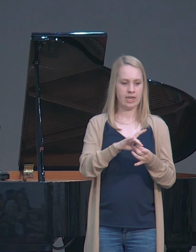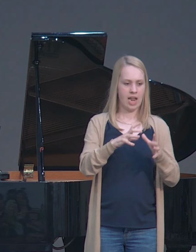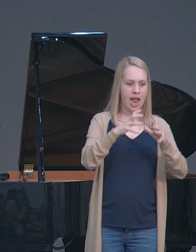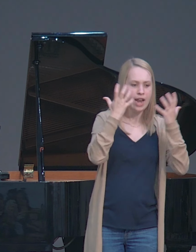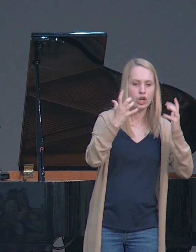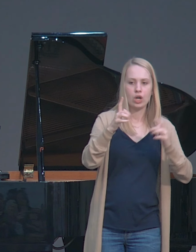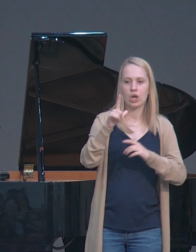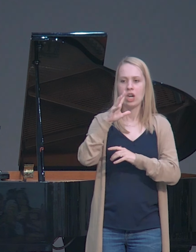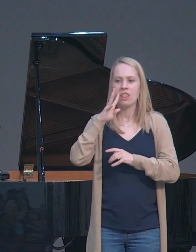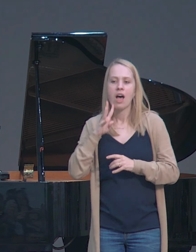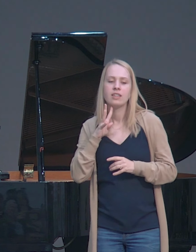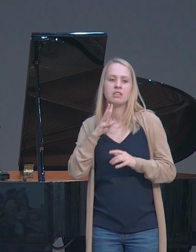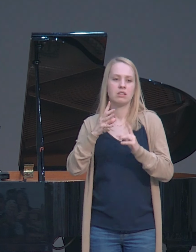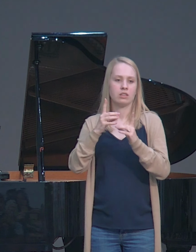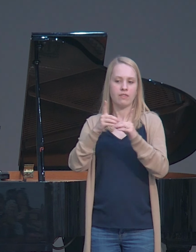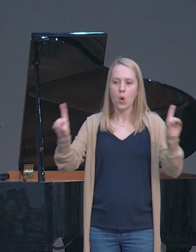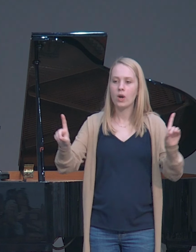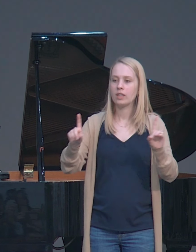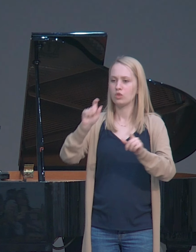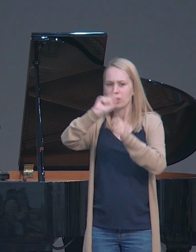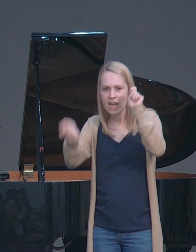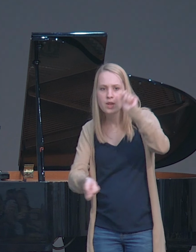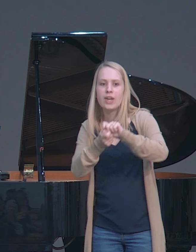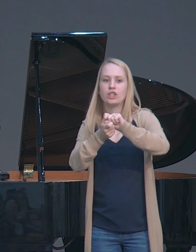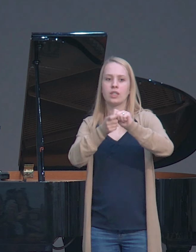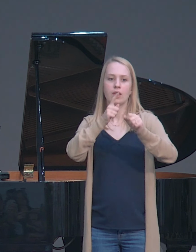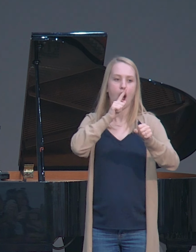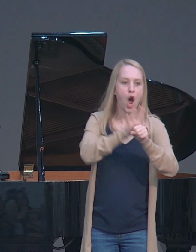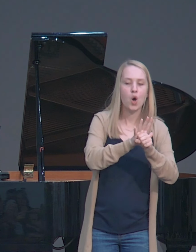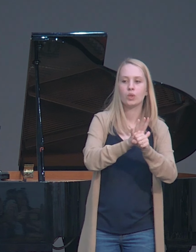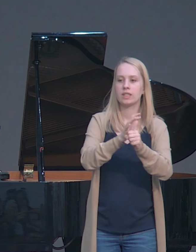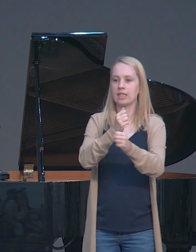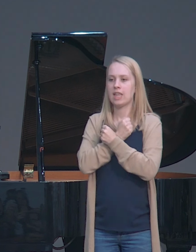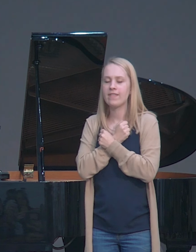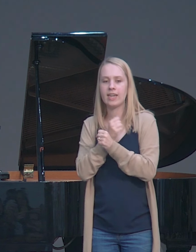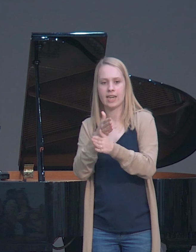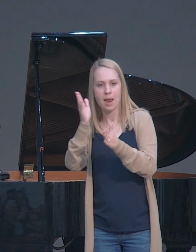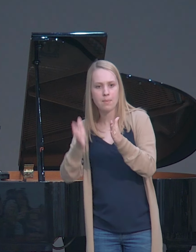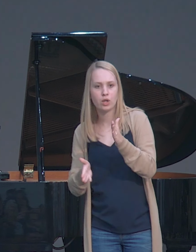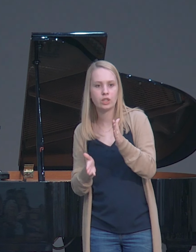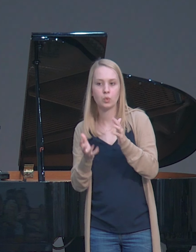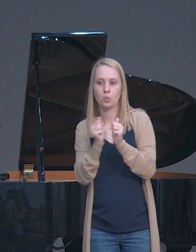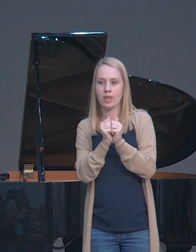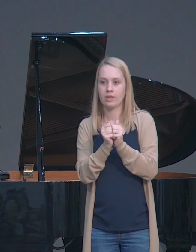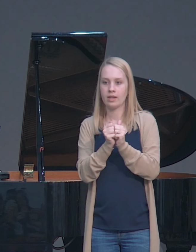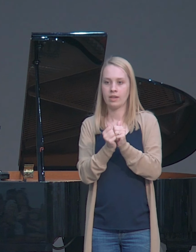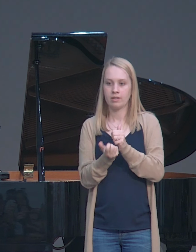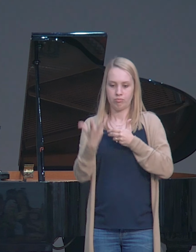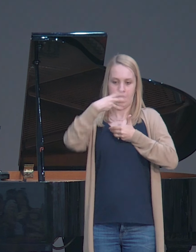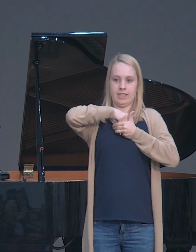and retaliation and oaths and loving your neighbors, with those realities on the inside.